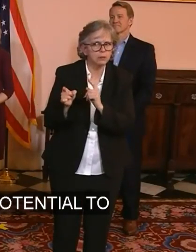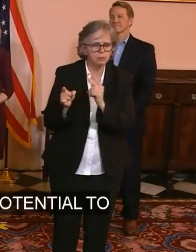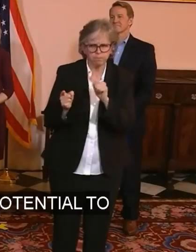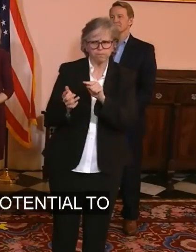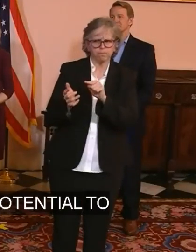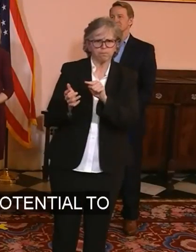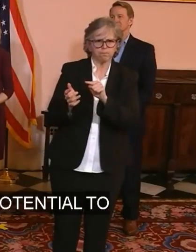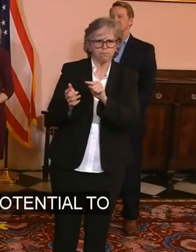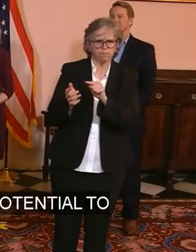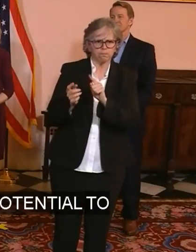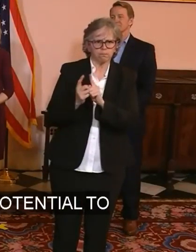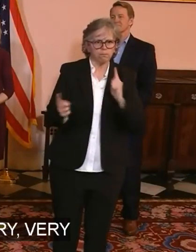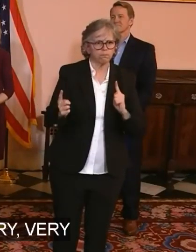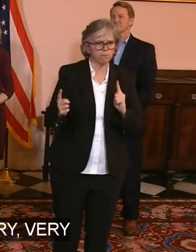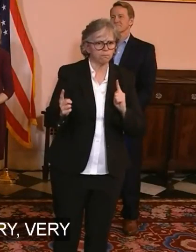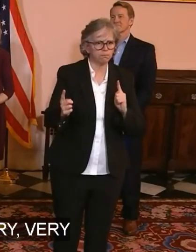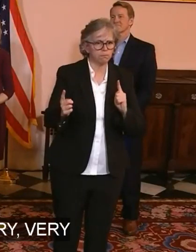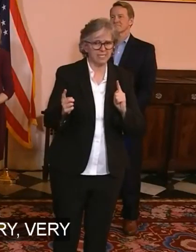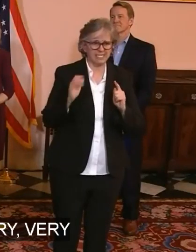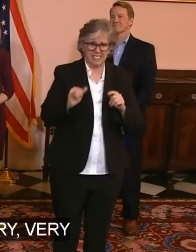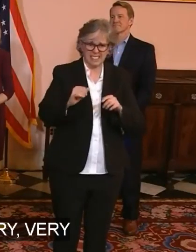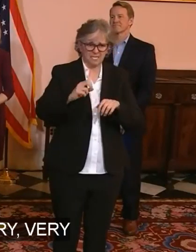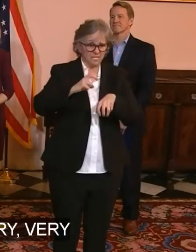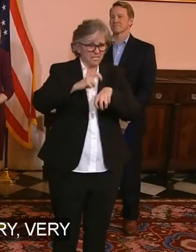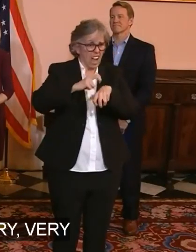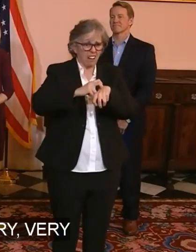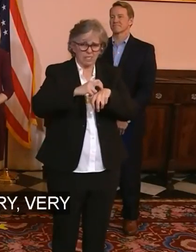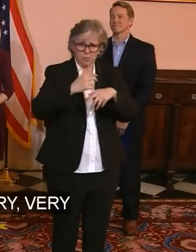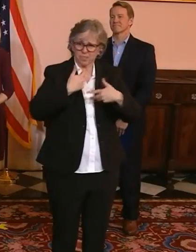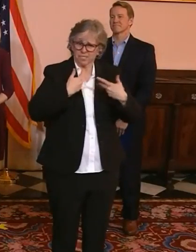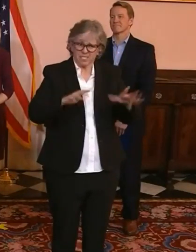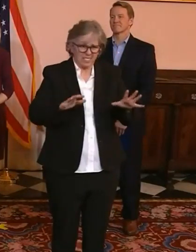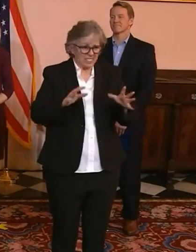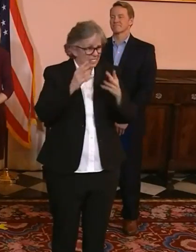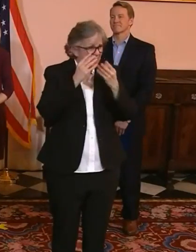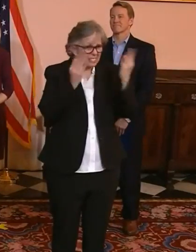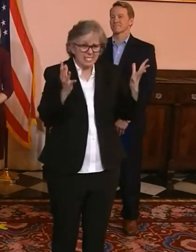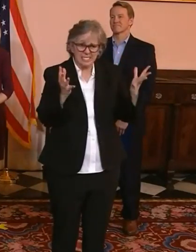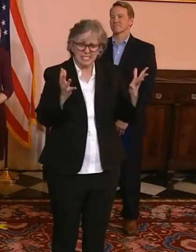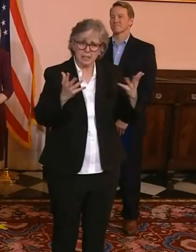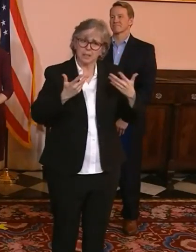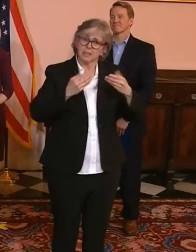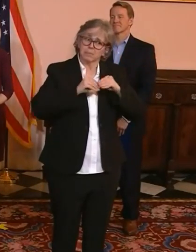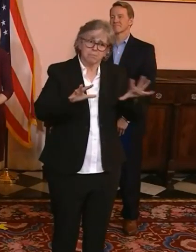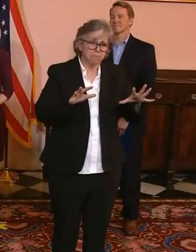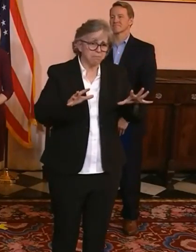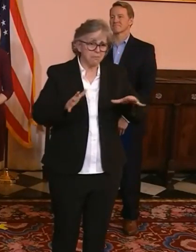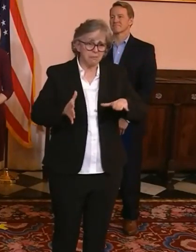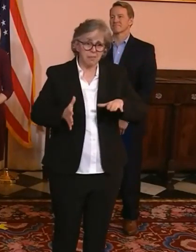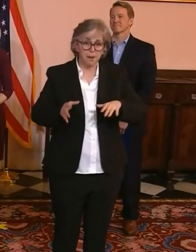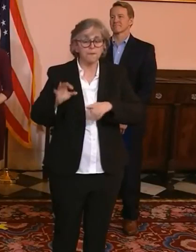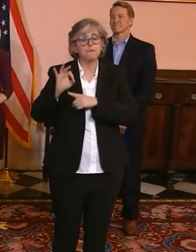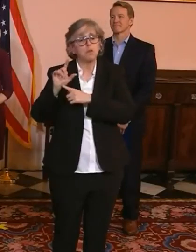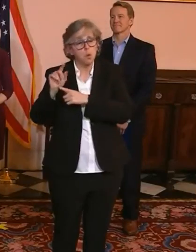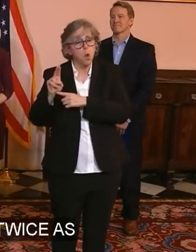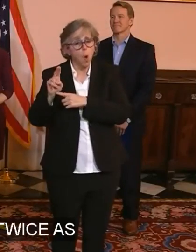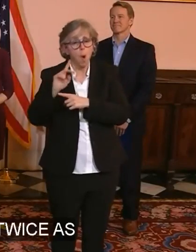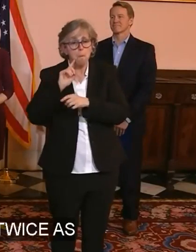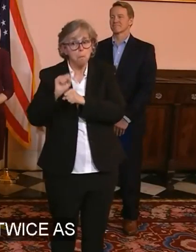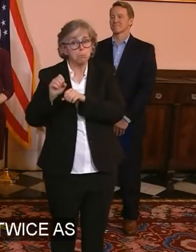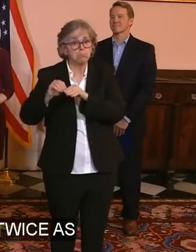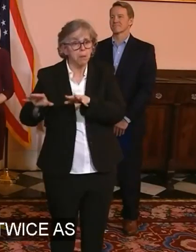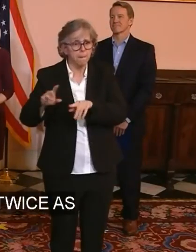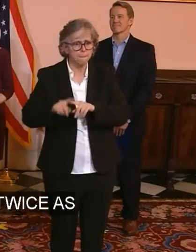is, as we have said, we believe is twice as contagious as the flu. It is 20